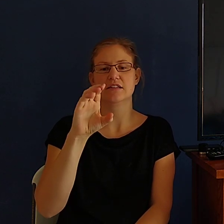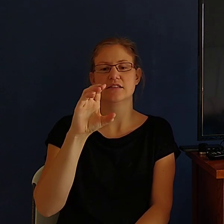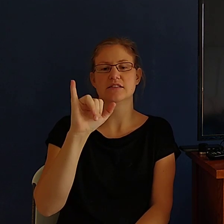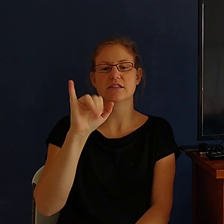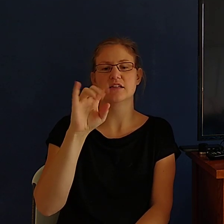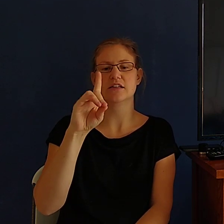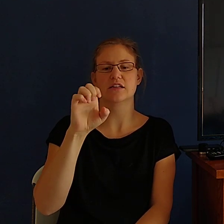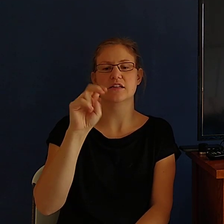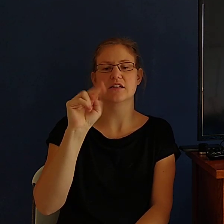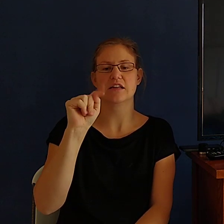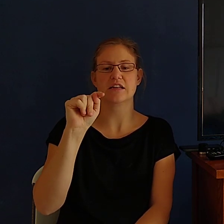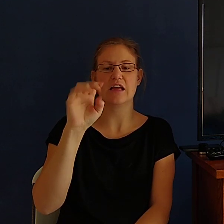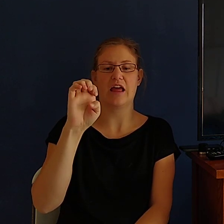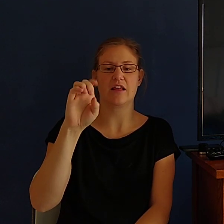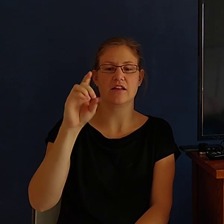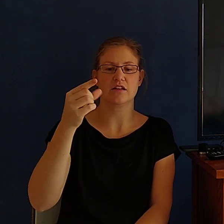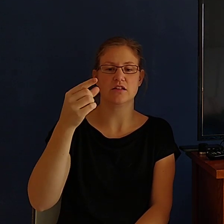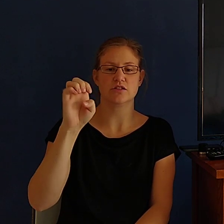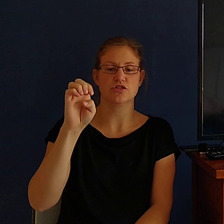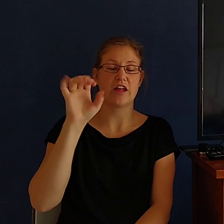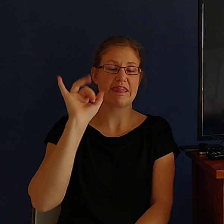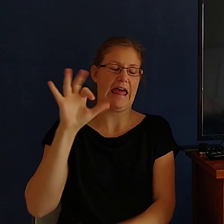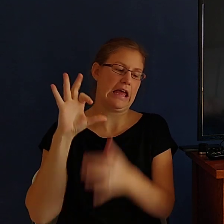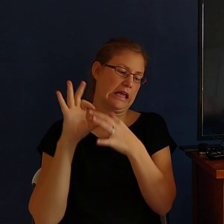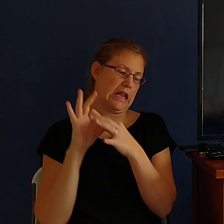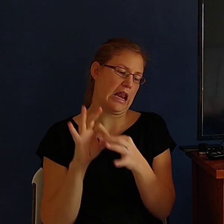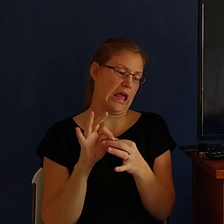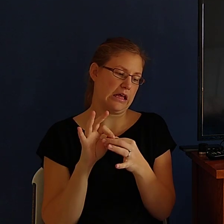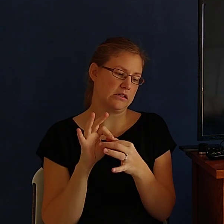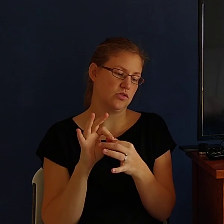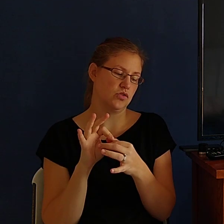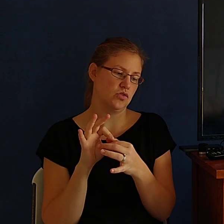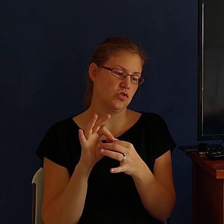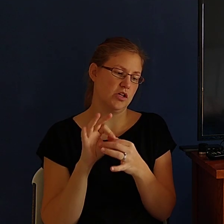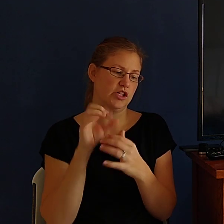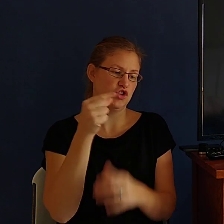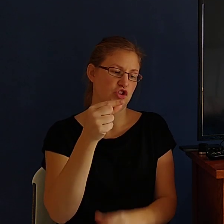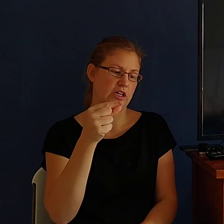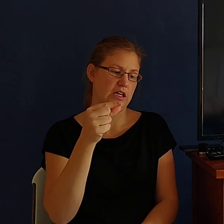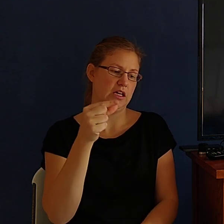is that connects G to L.